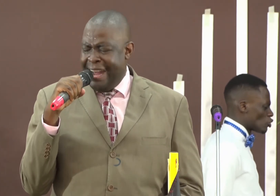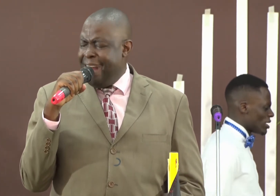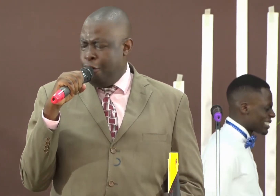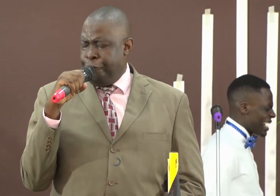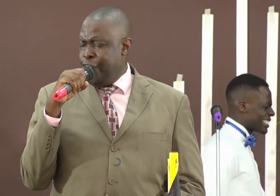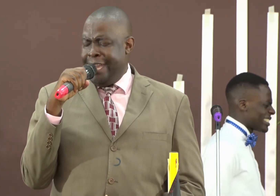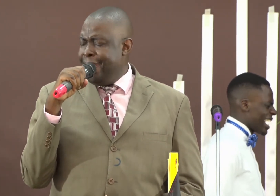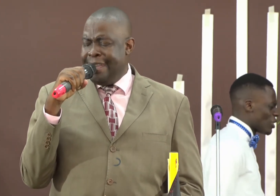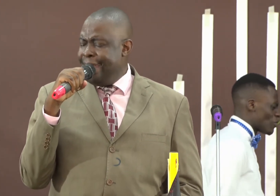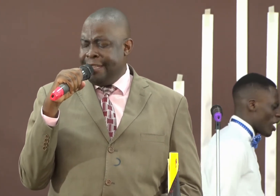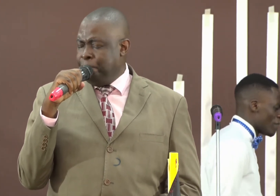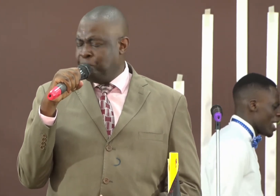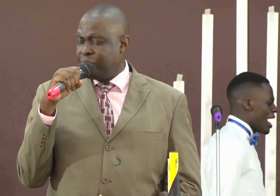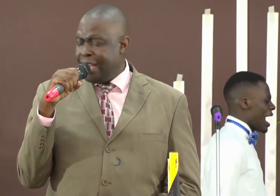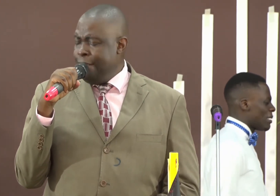mamira ofuge